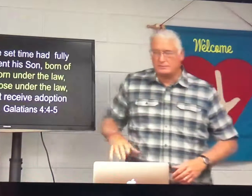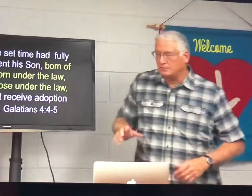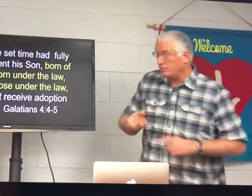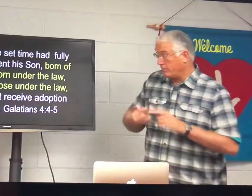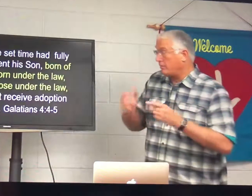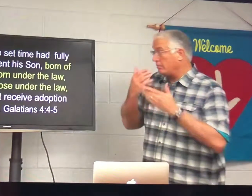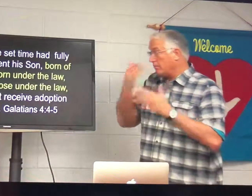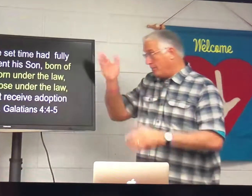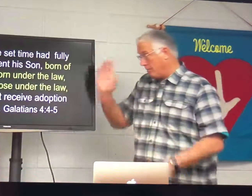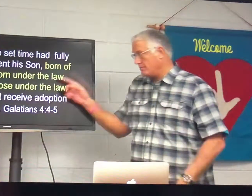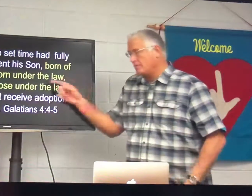800-398-8182.